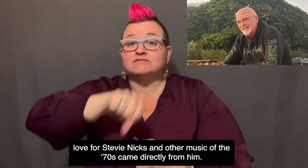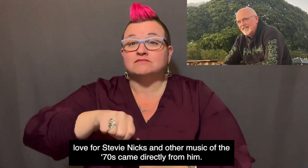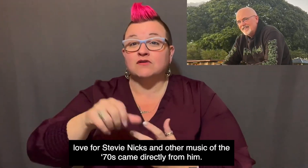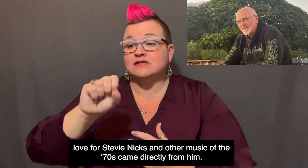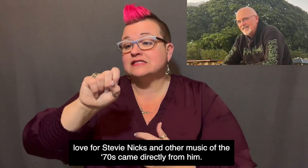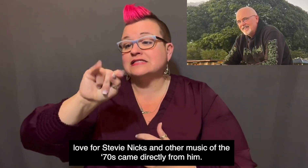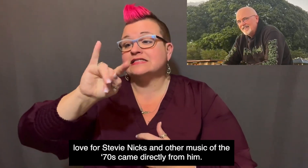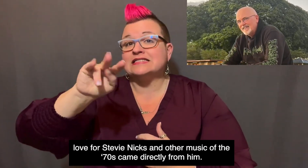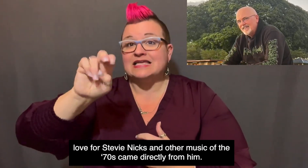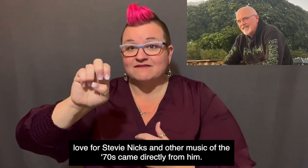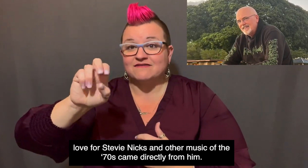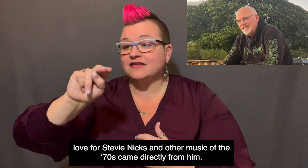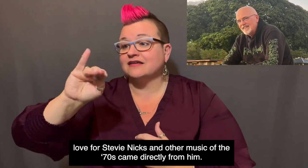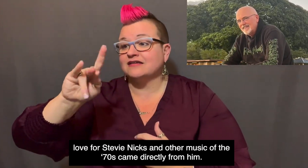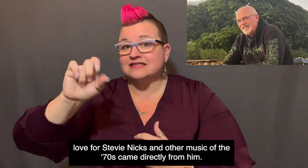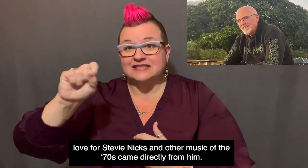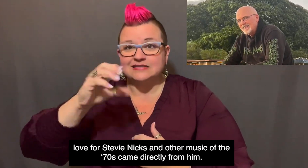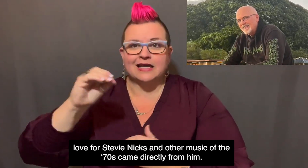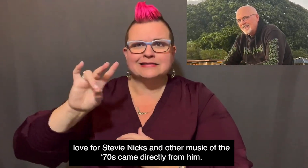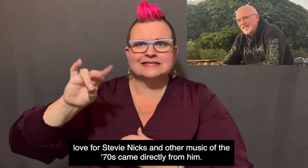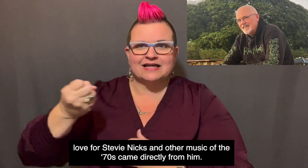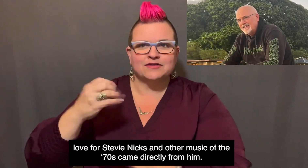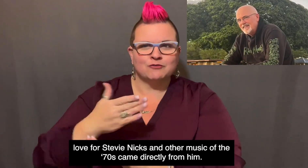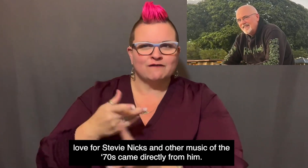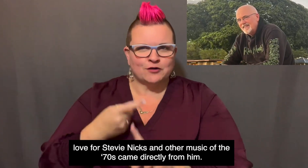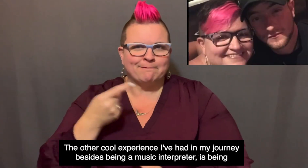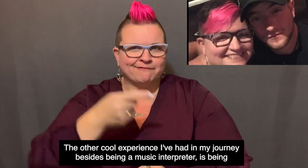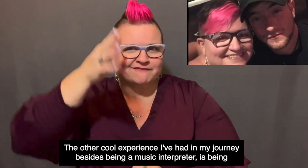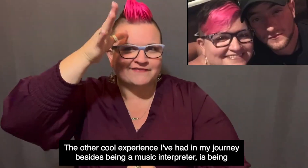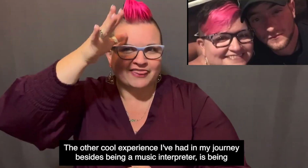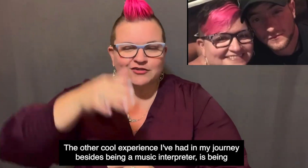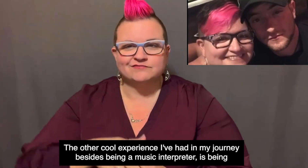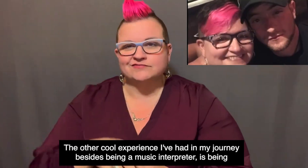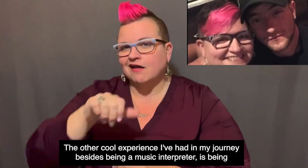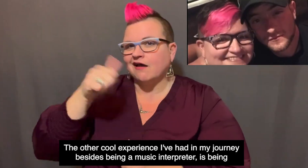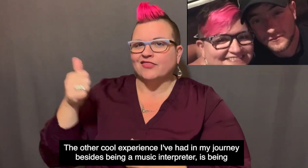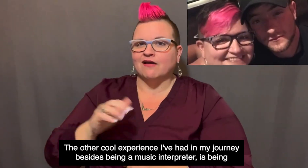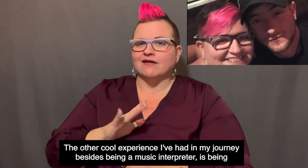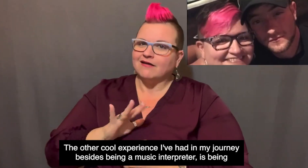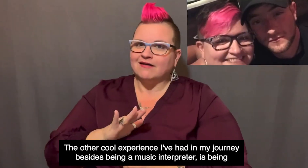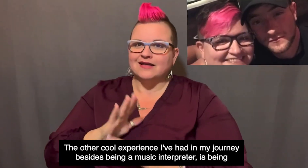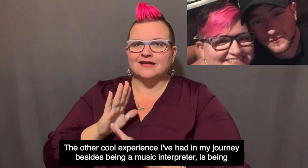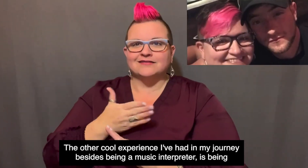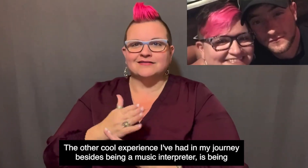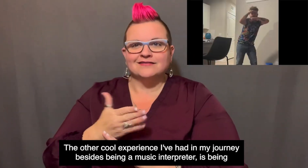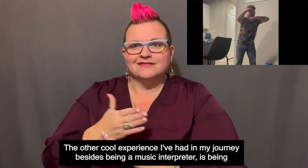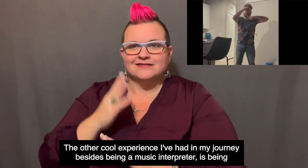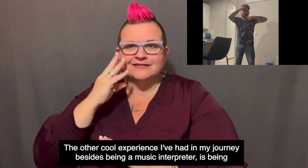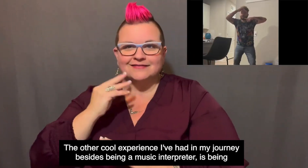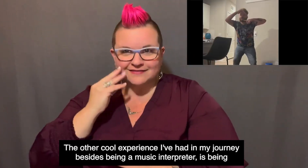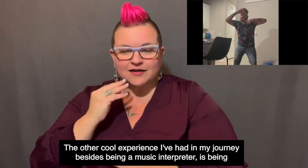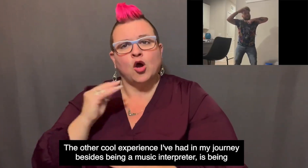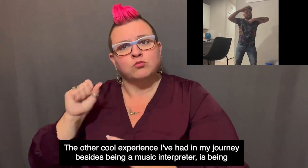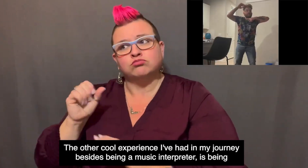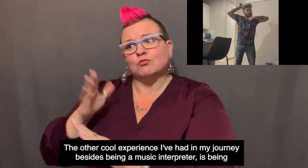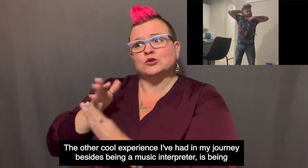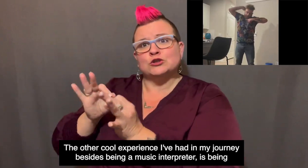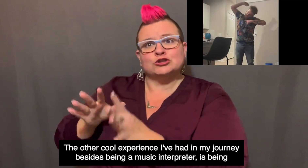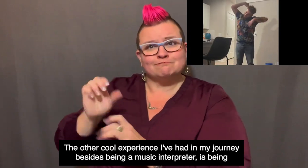of the 70s came directly from him. The other cool experience I had in my journey, besides being a music interpreter,